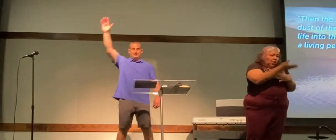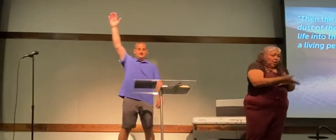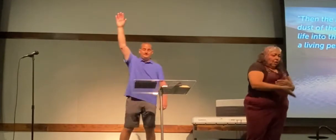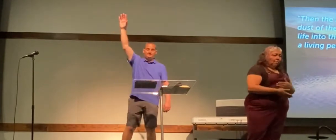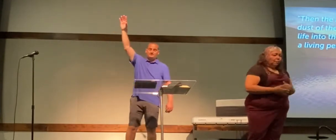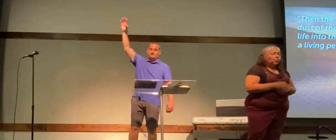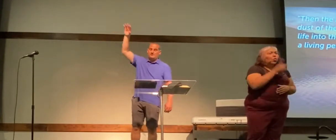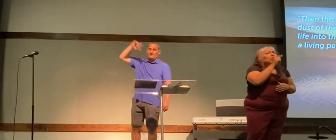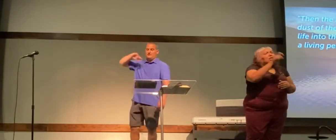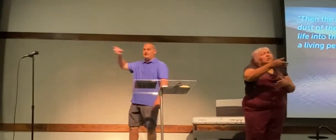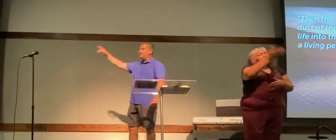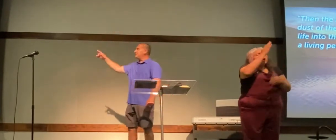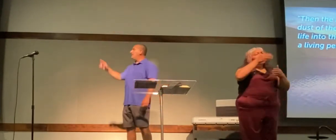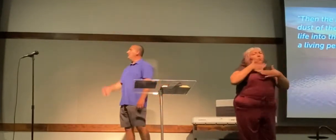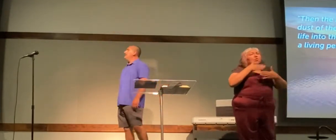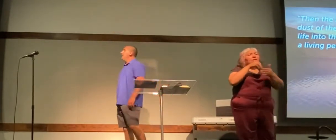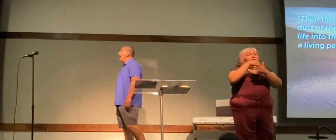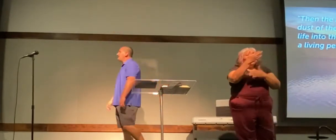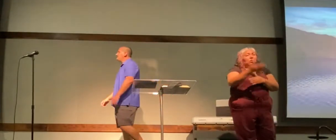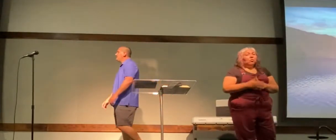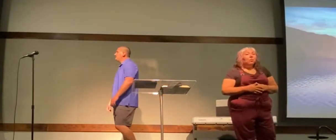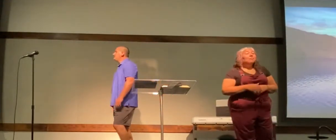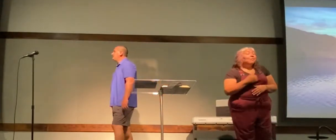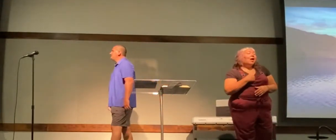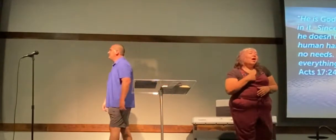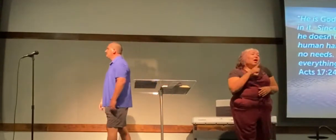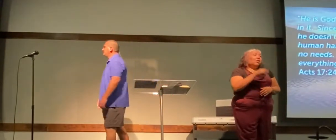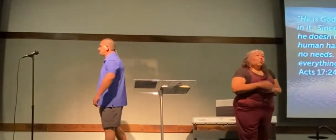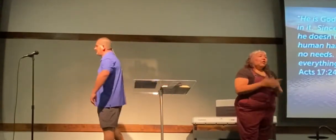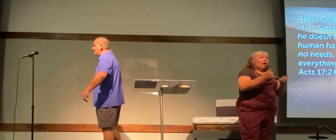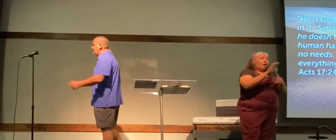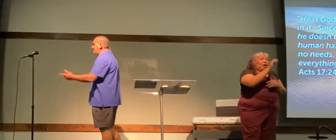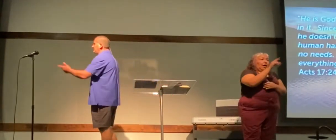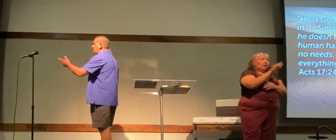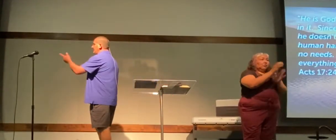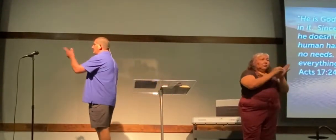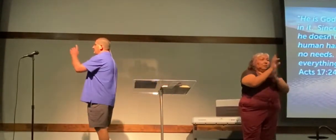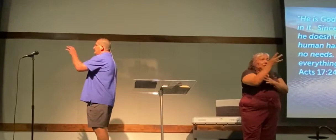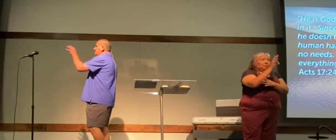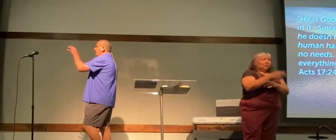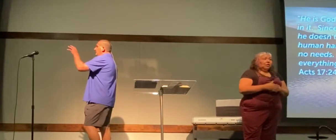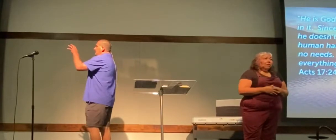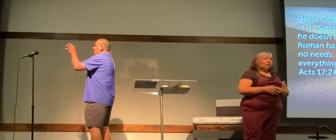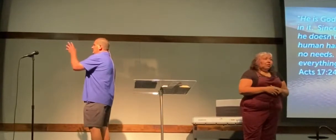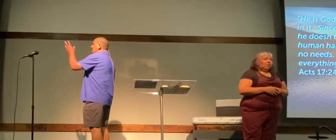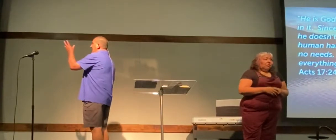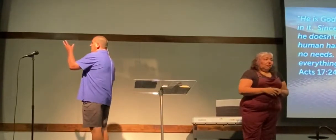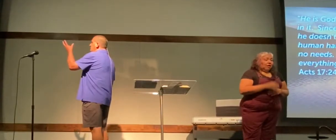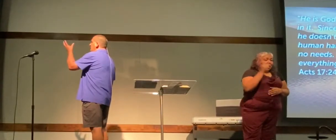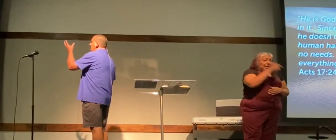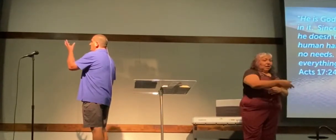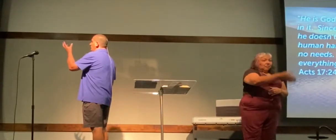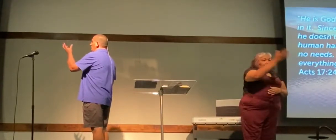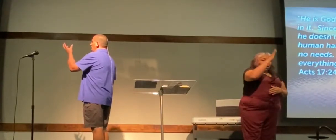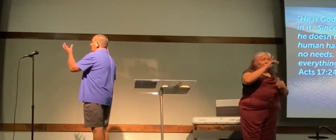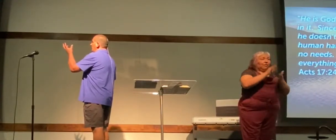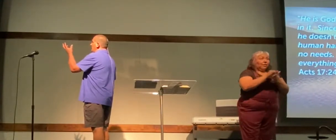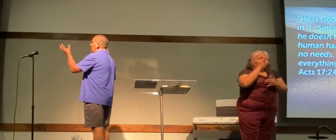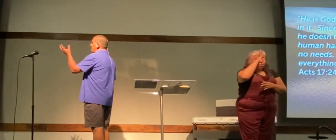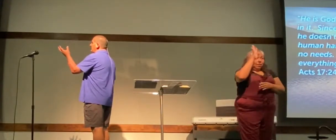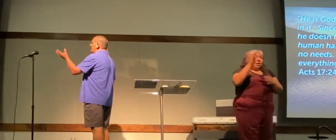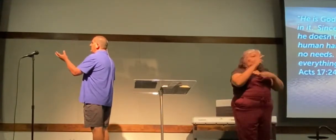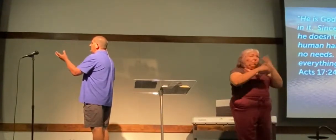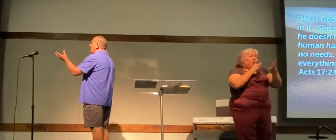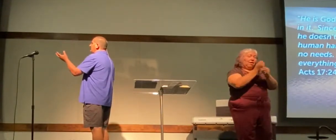Amen. I do. Check this out. Acts chapter 17, right? Yep, 17. So, he is God who made the world